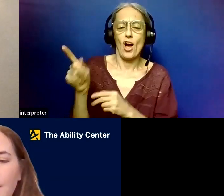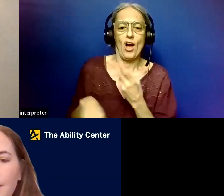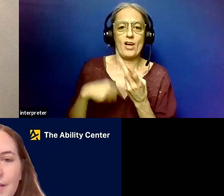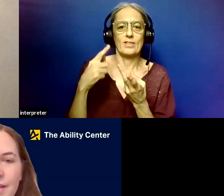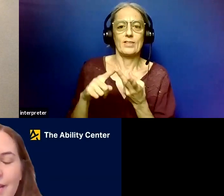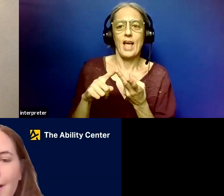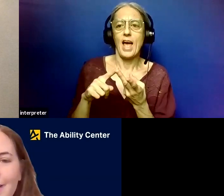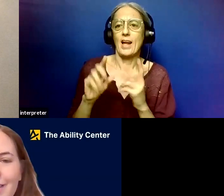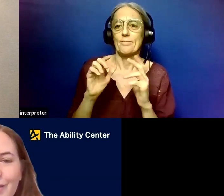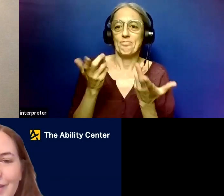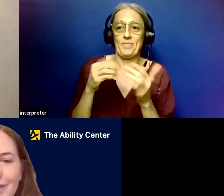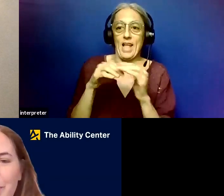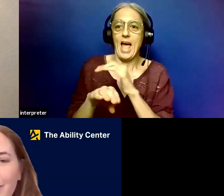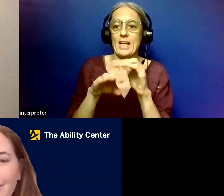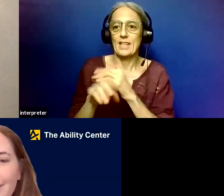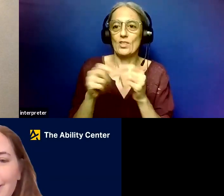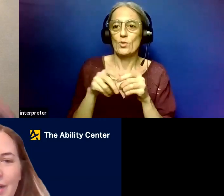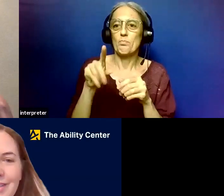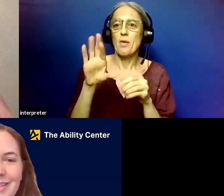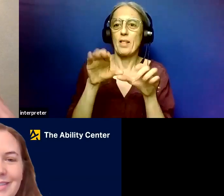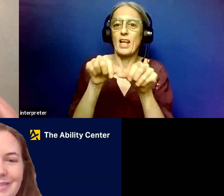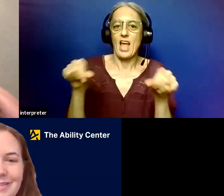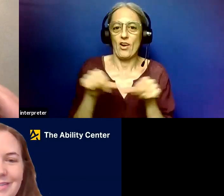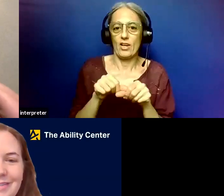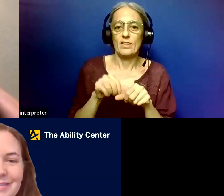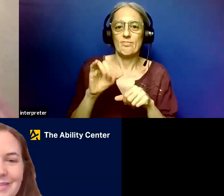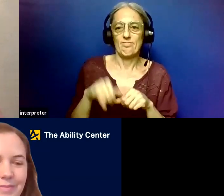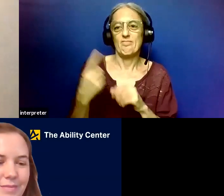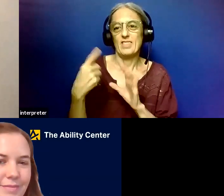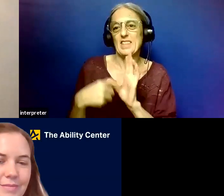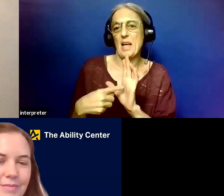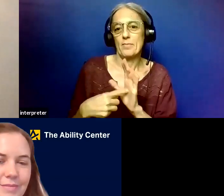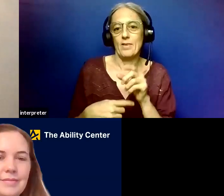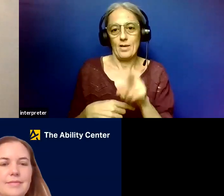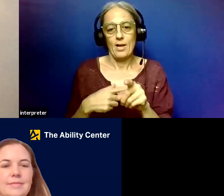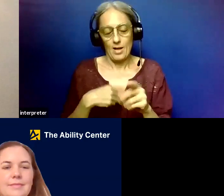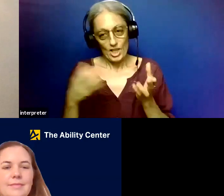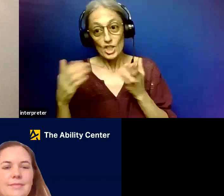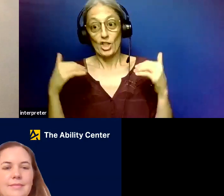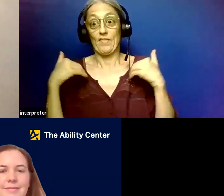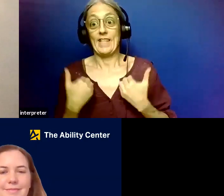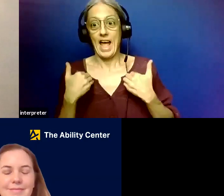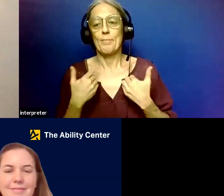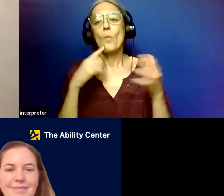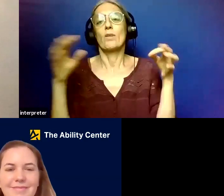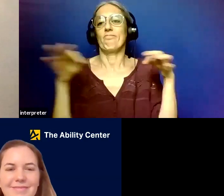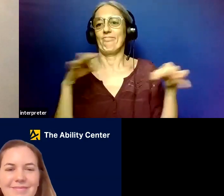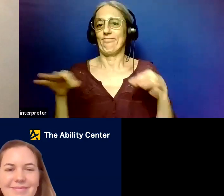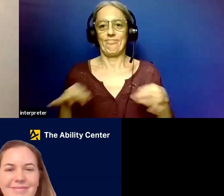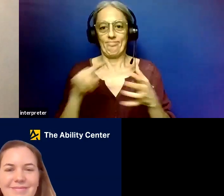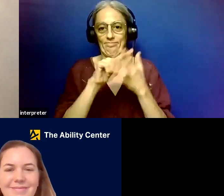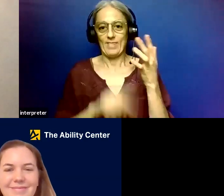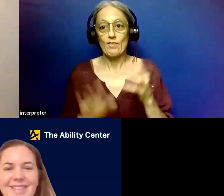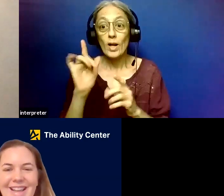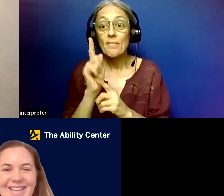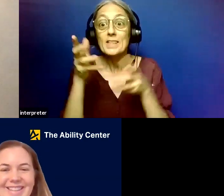public facilities? And there's an example like restaurants. Yeah, I've got service animals. I've got 35 or 25 minutes.